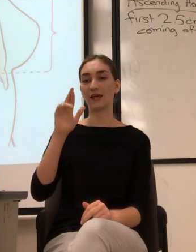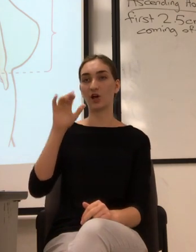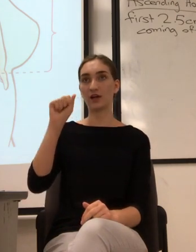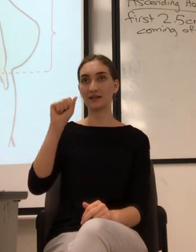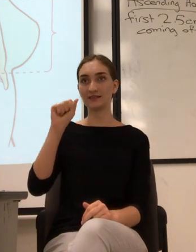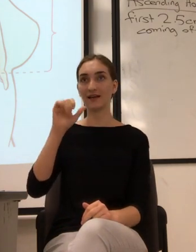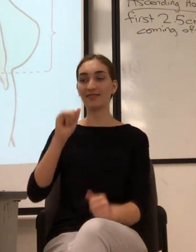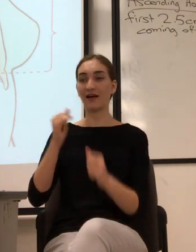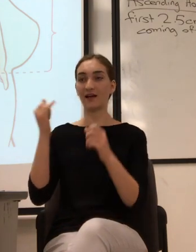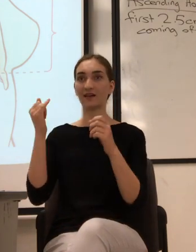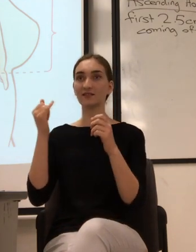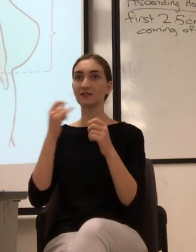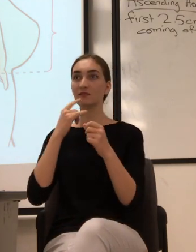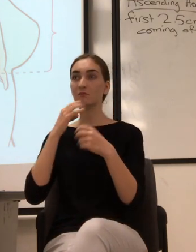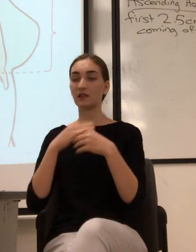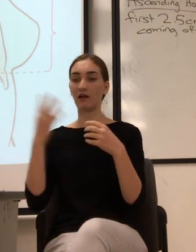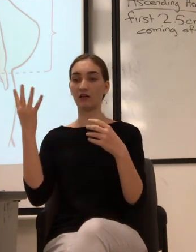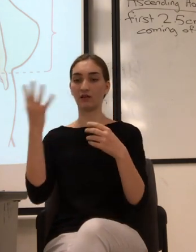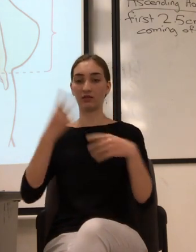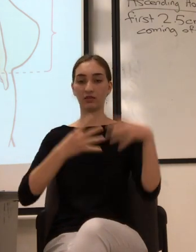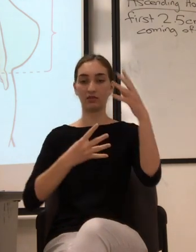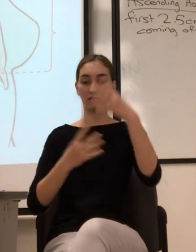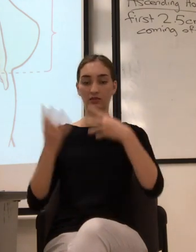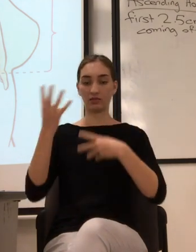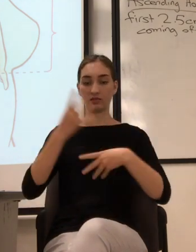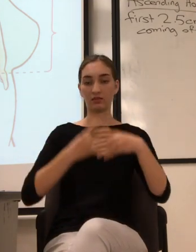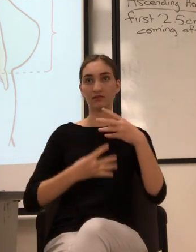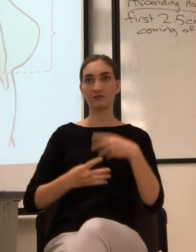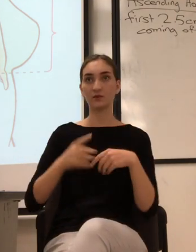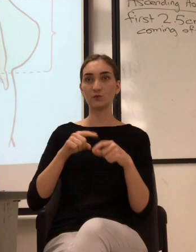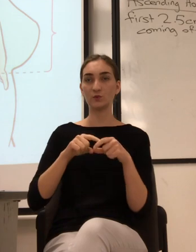if you ever see that term.